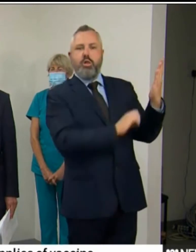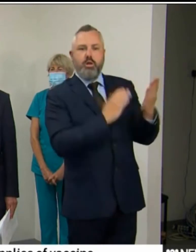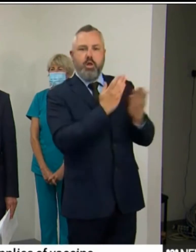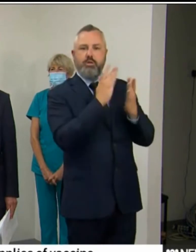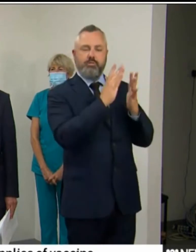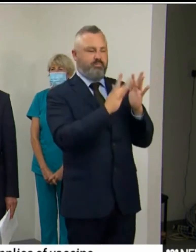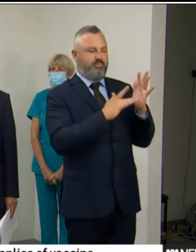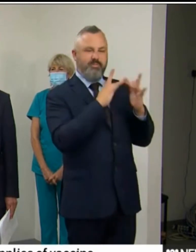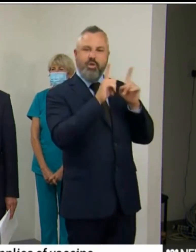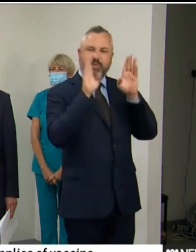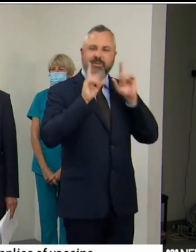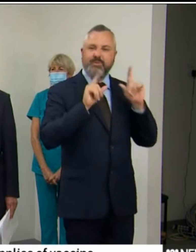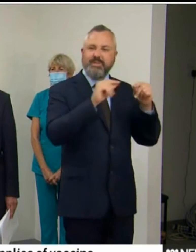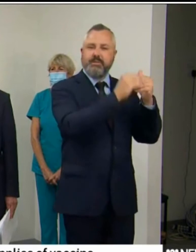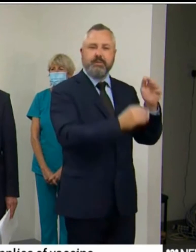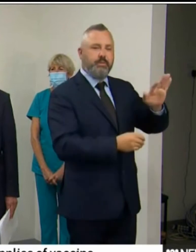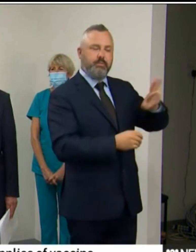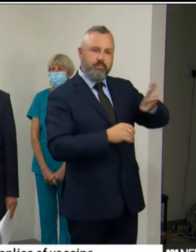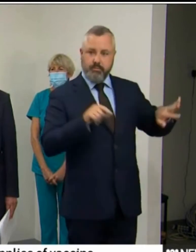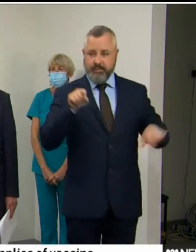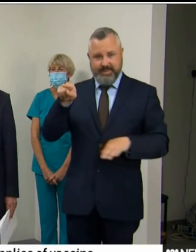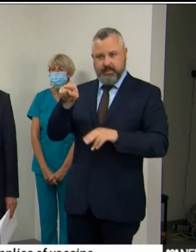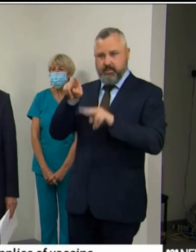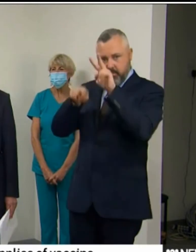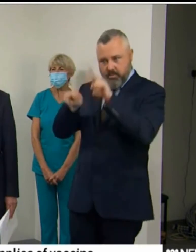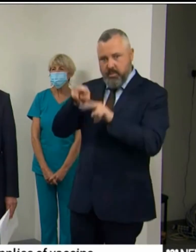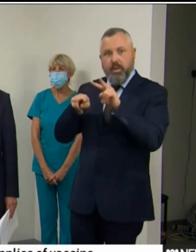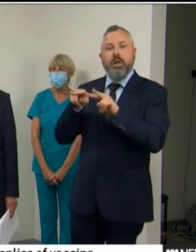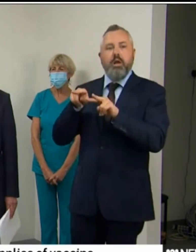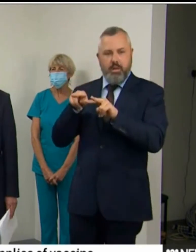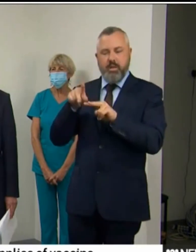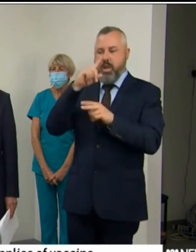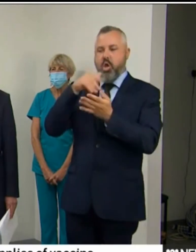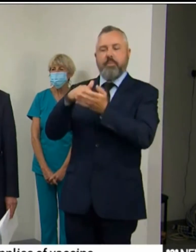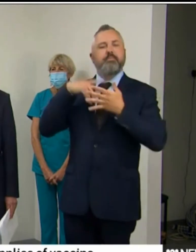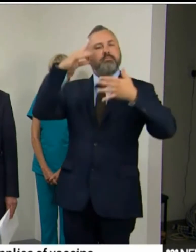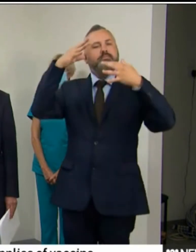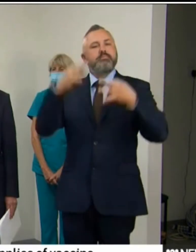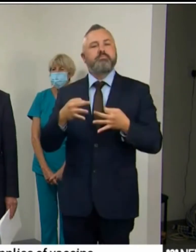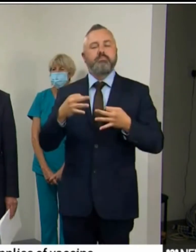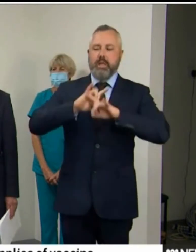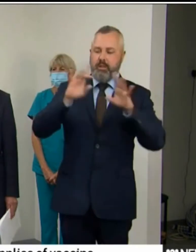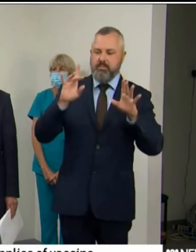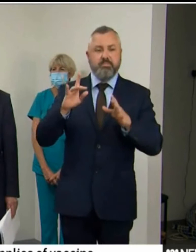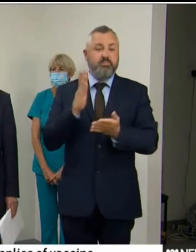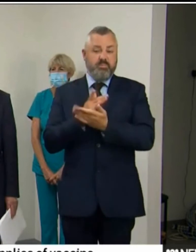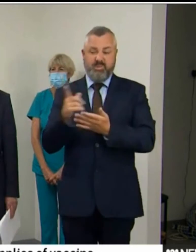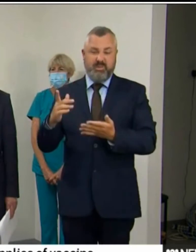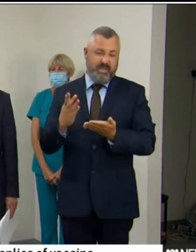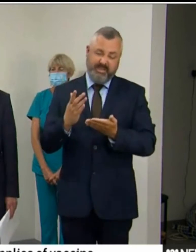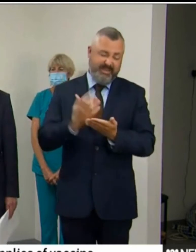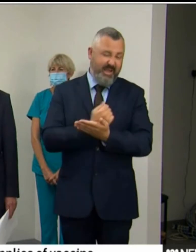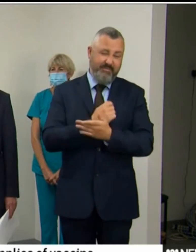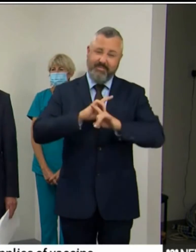that advice from scientists, then the decision will become crystal clear. The vaccine is safe, it's effective, it's